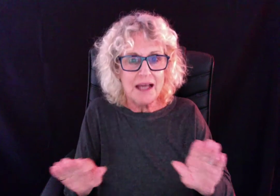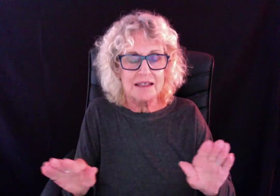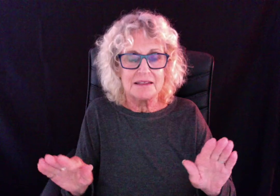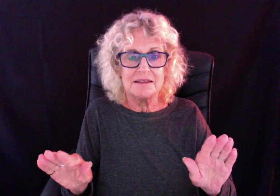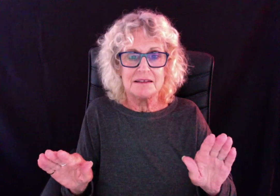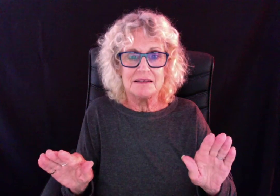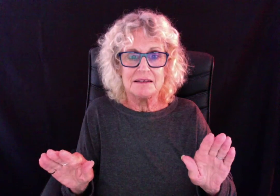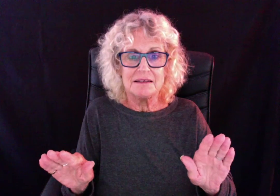quiet.